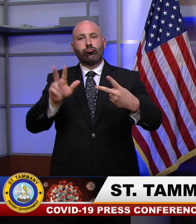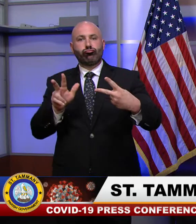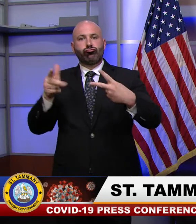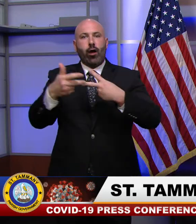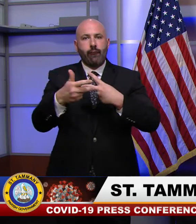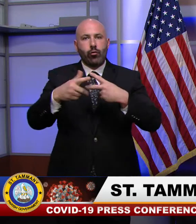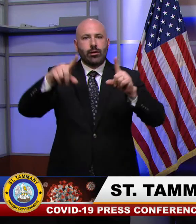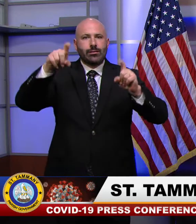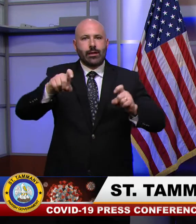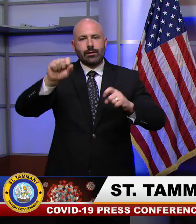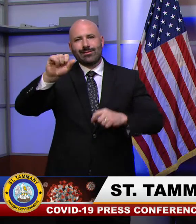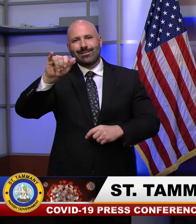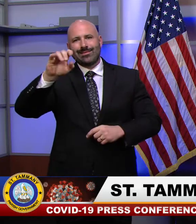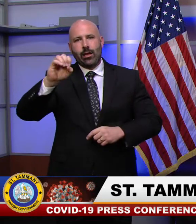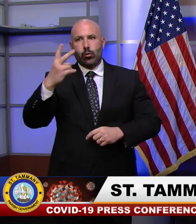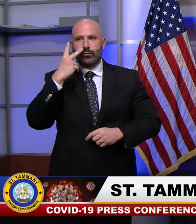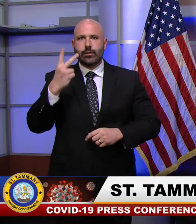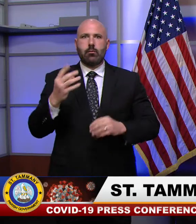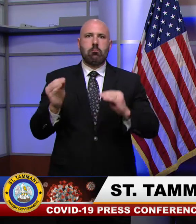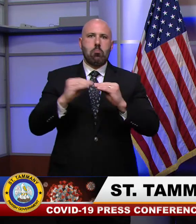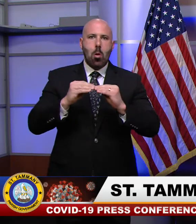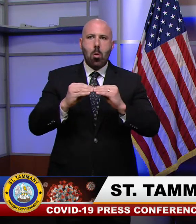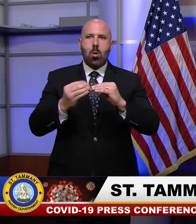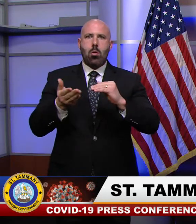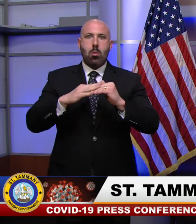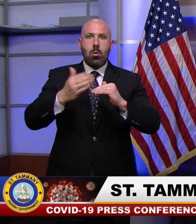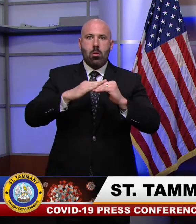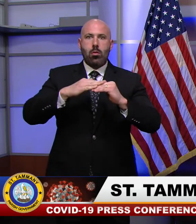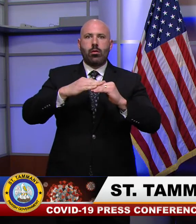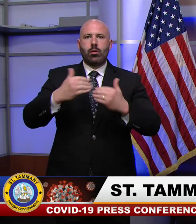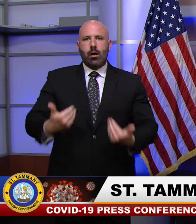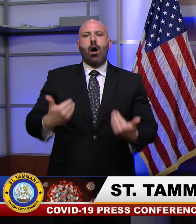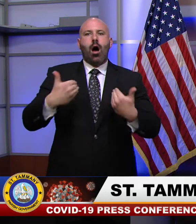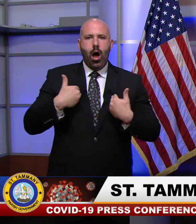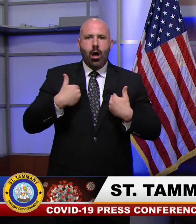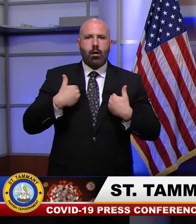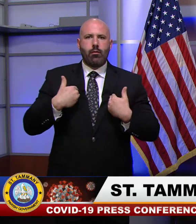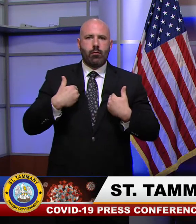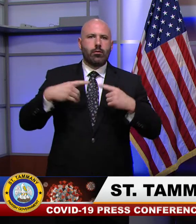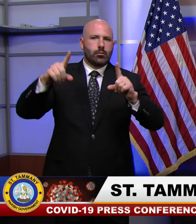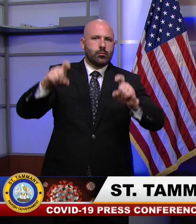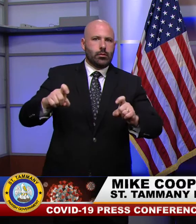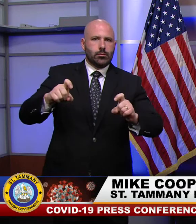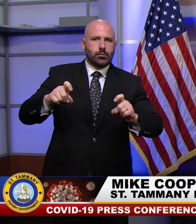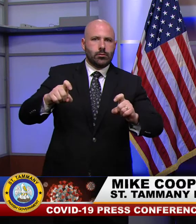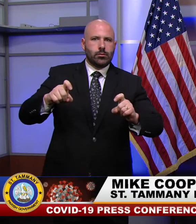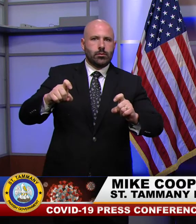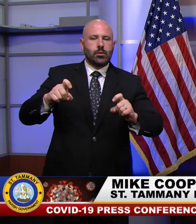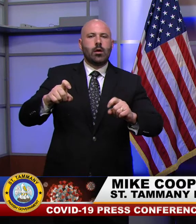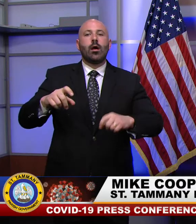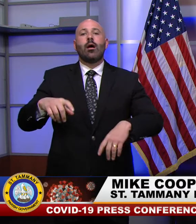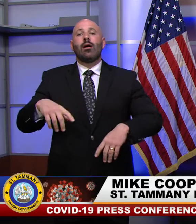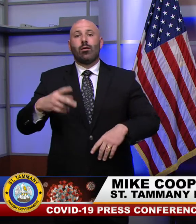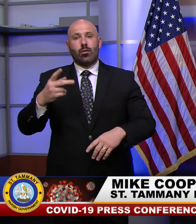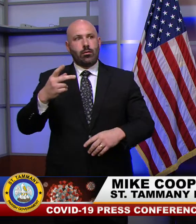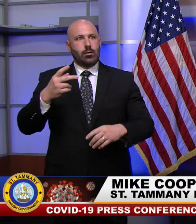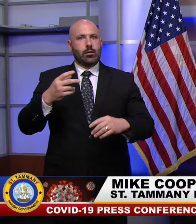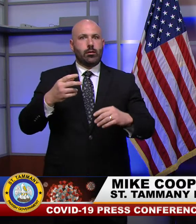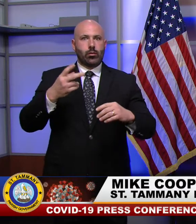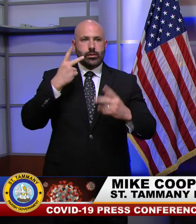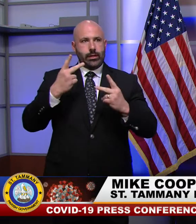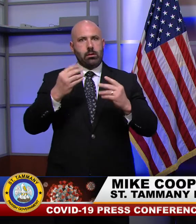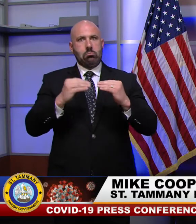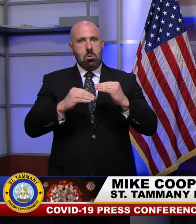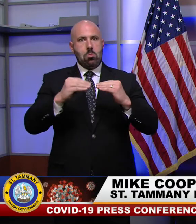an increase in the number of positive cases. We expect to see these numbers continue to increase. It